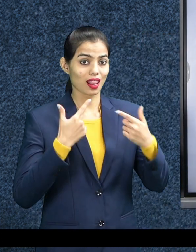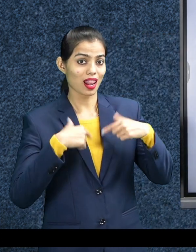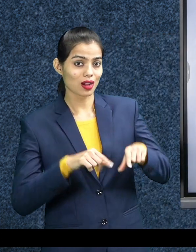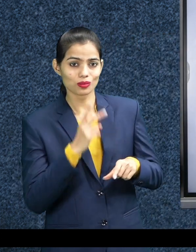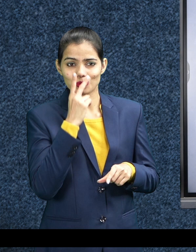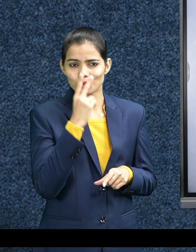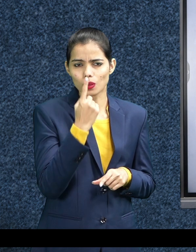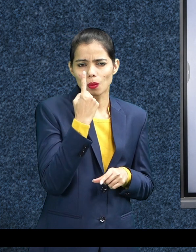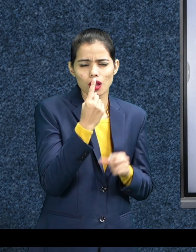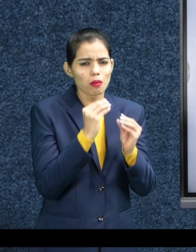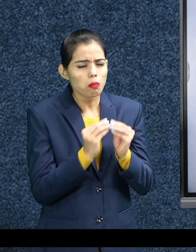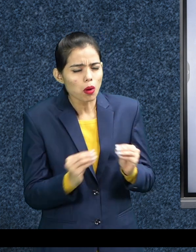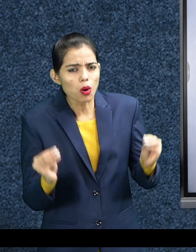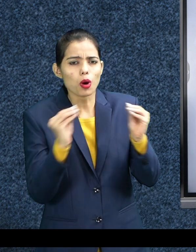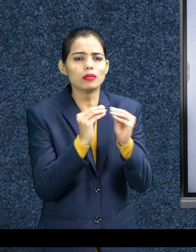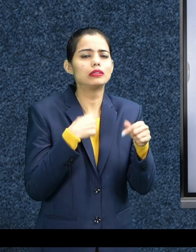Now let us see one more example.